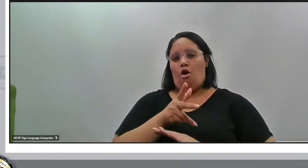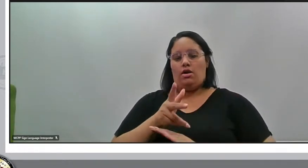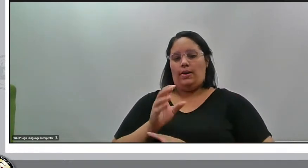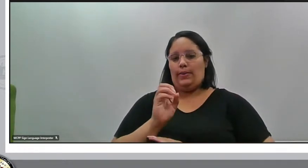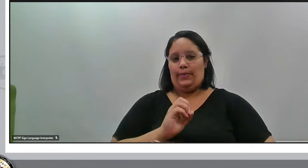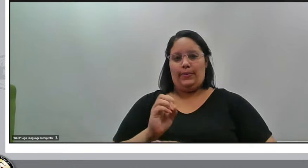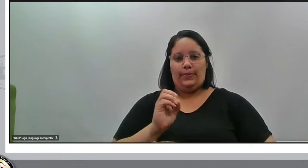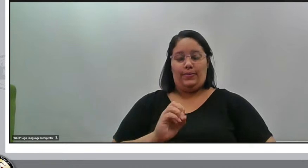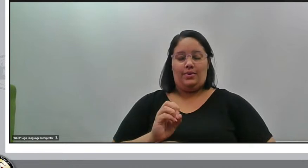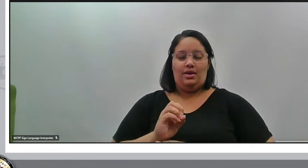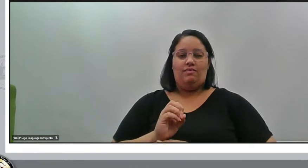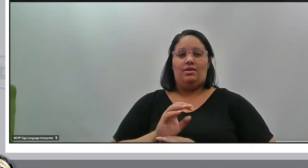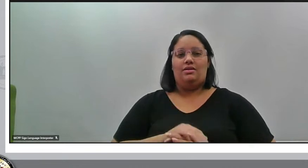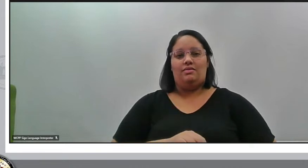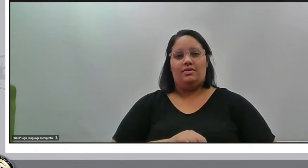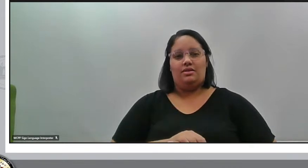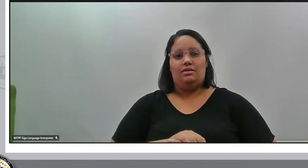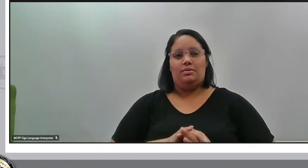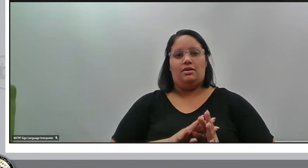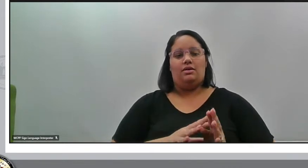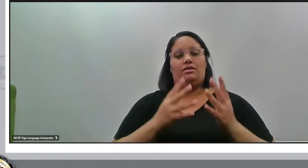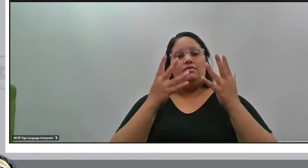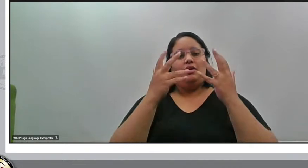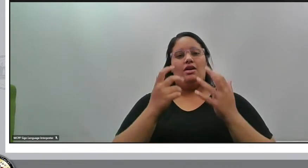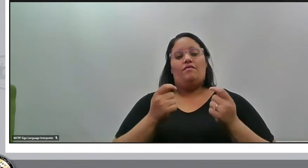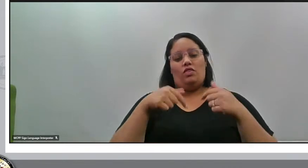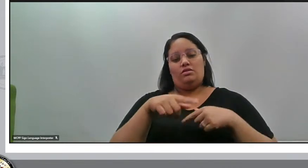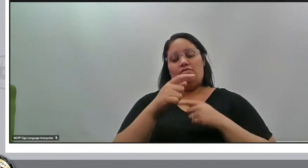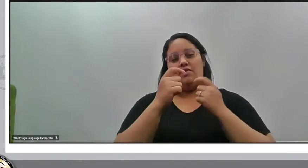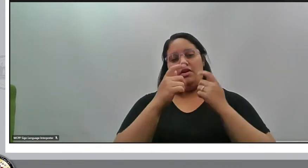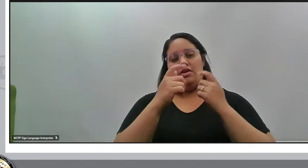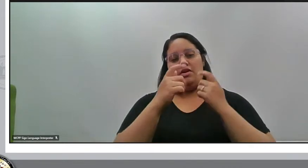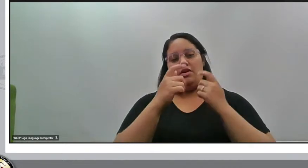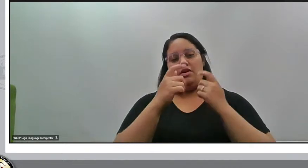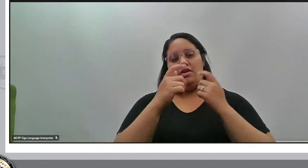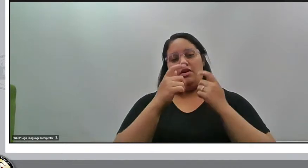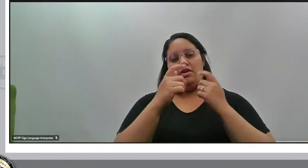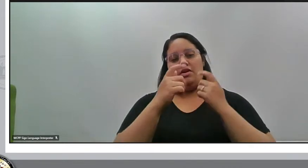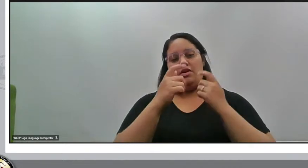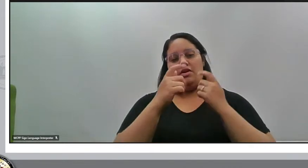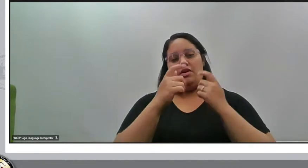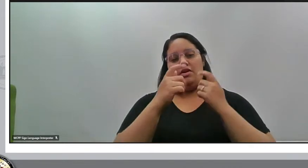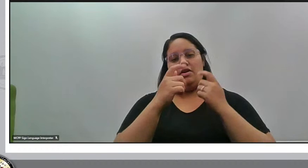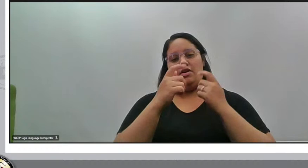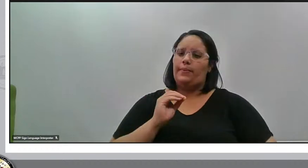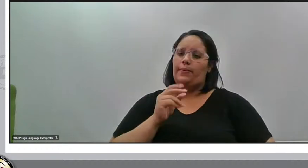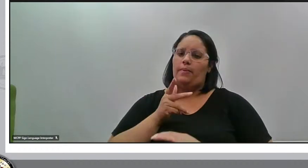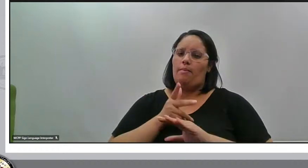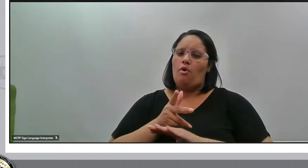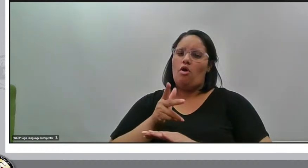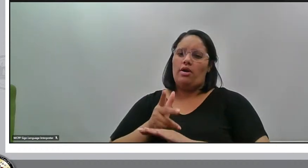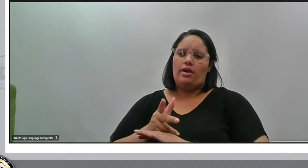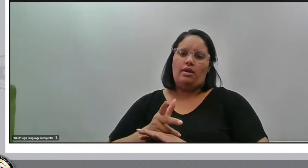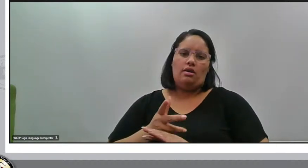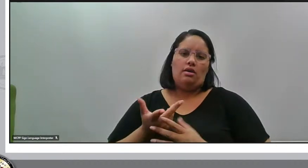the new financial year. I just wanted to check why there's nothing in there, because I think we do pay for or